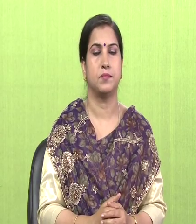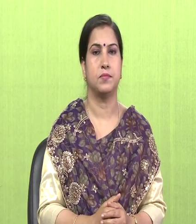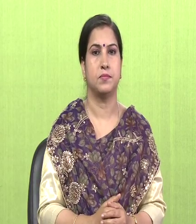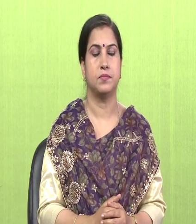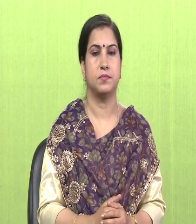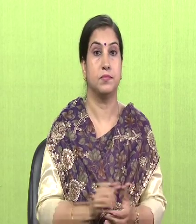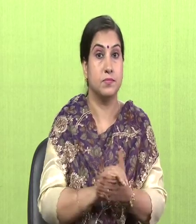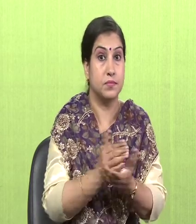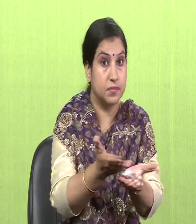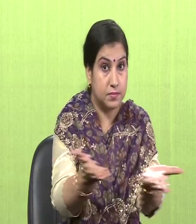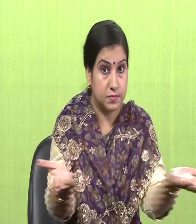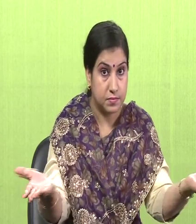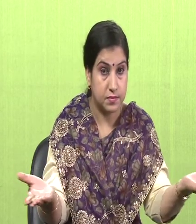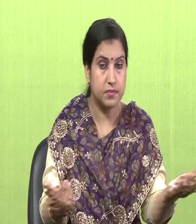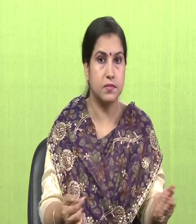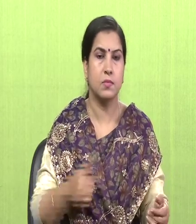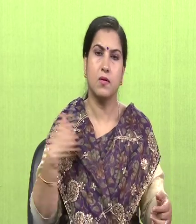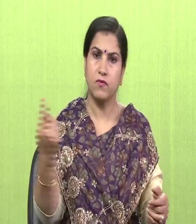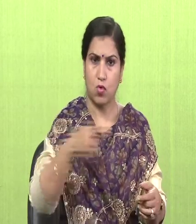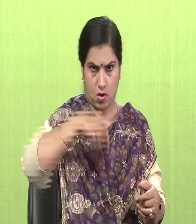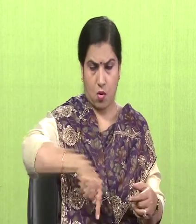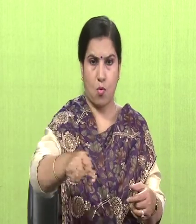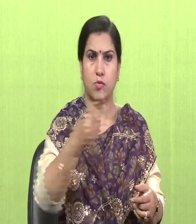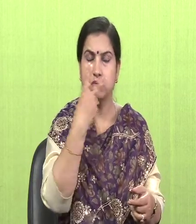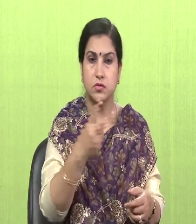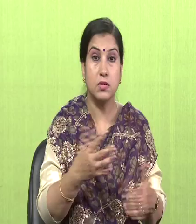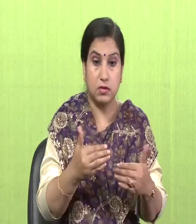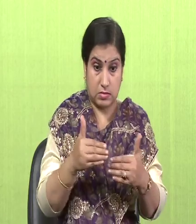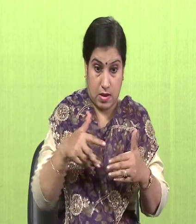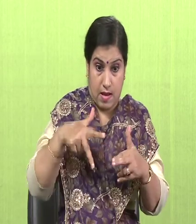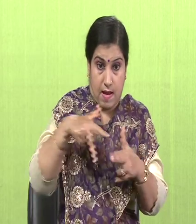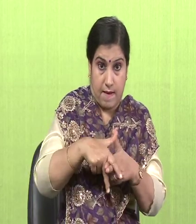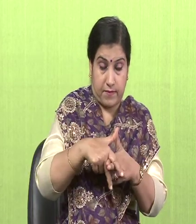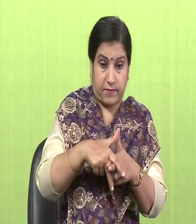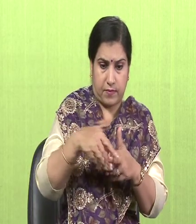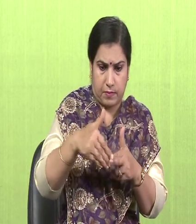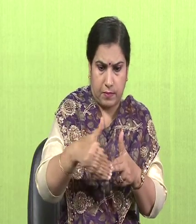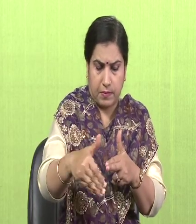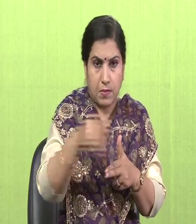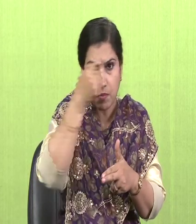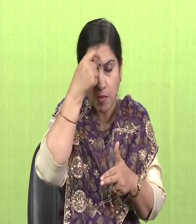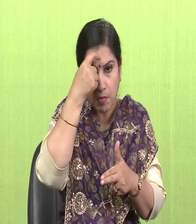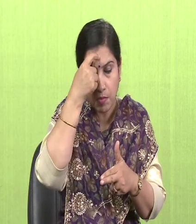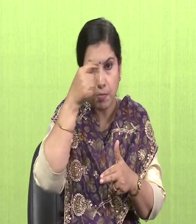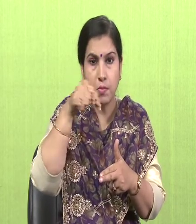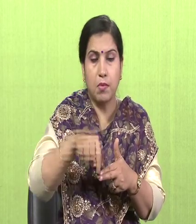Dear learners, we shall discuss the remaining challenges before Indian